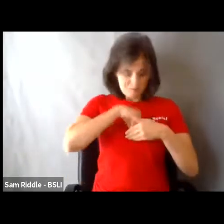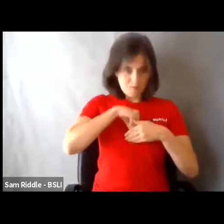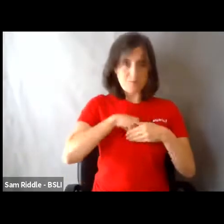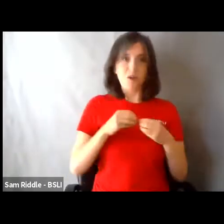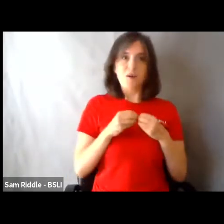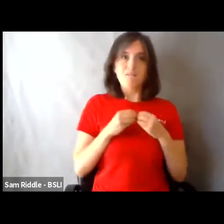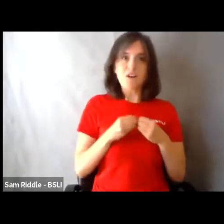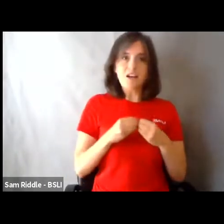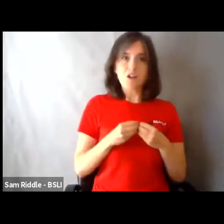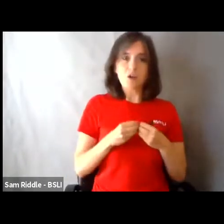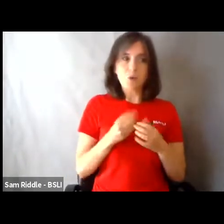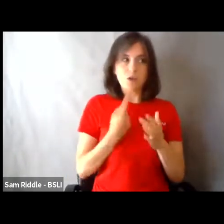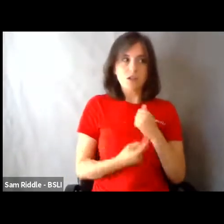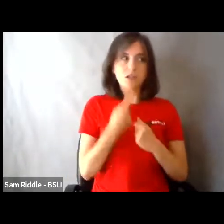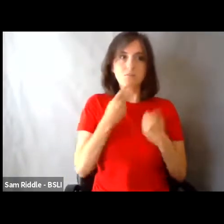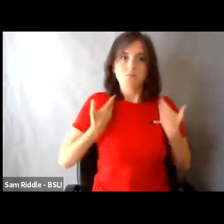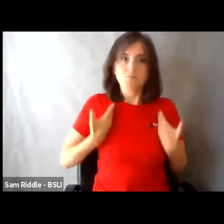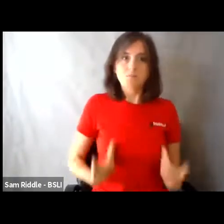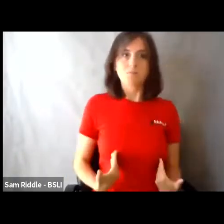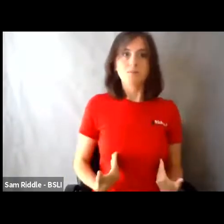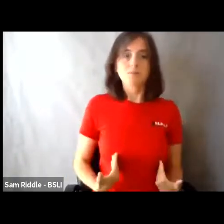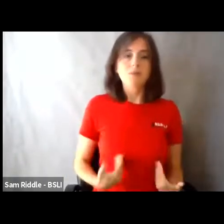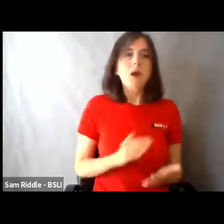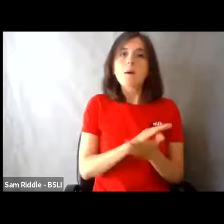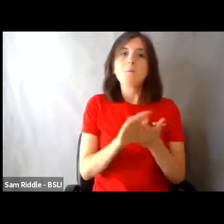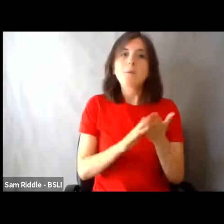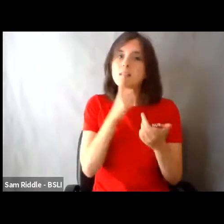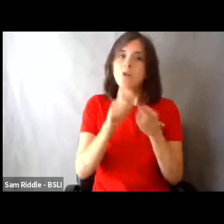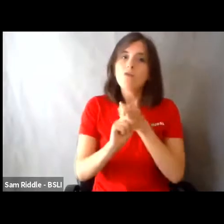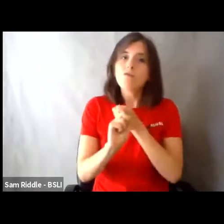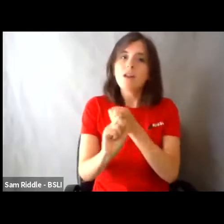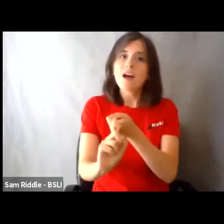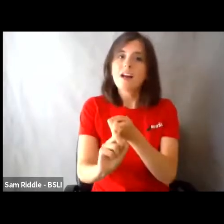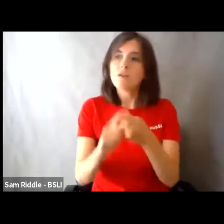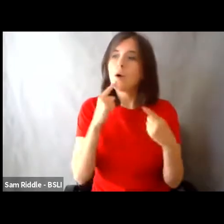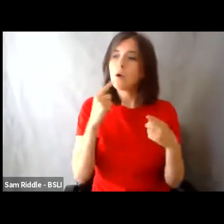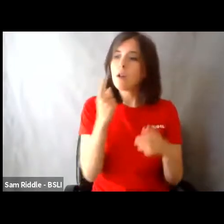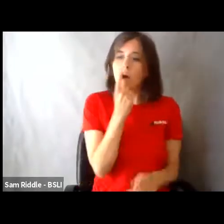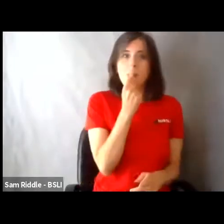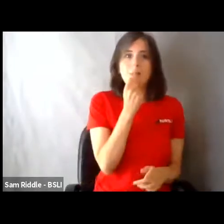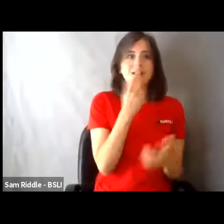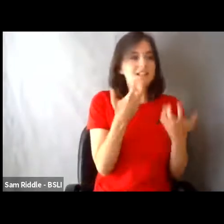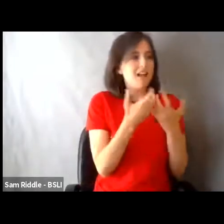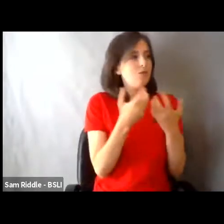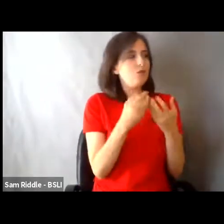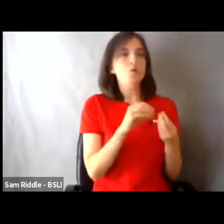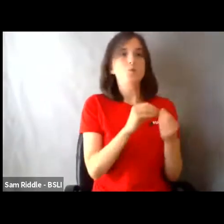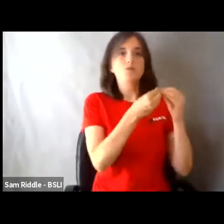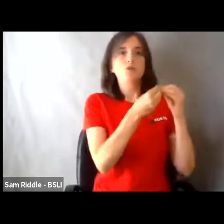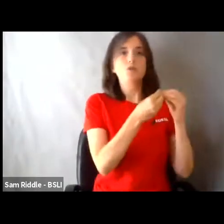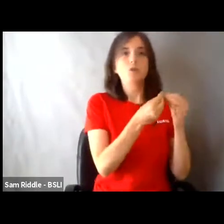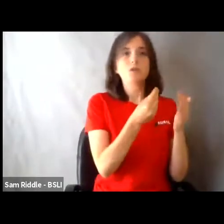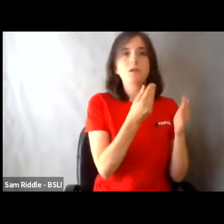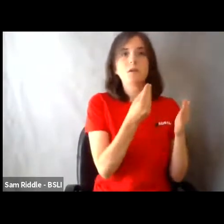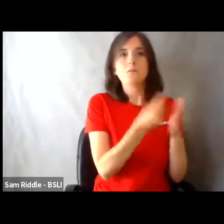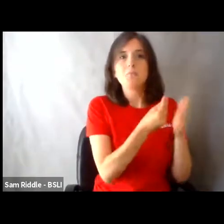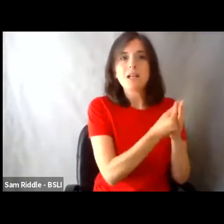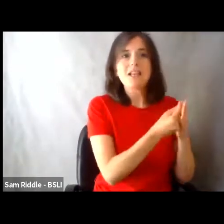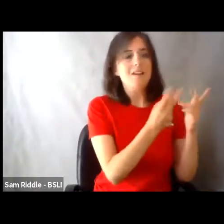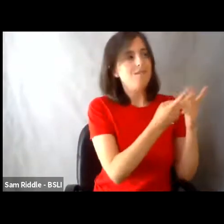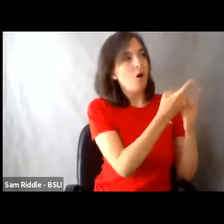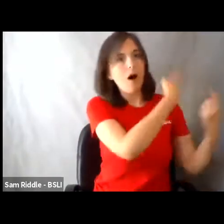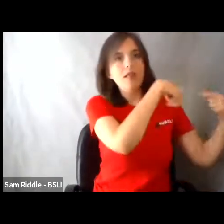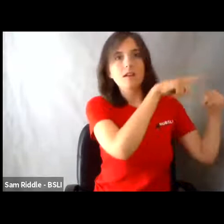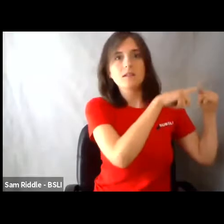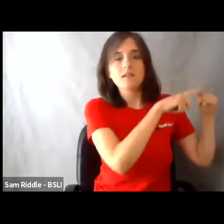ability to produce for others. And I think that that's something that, as disabled people, we find